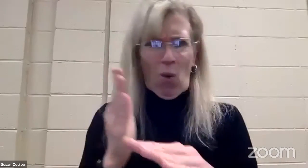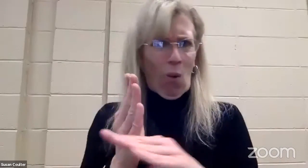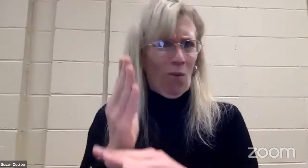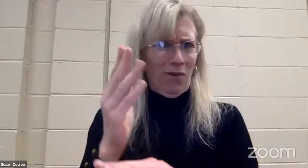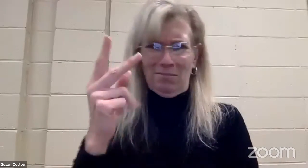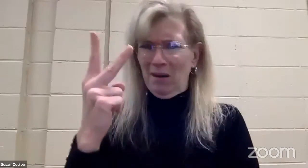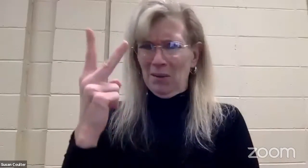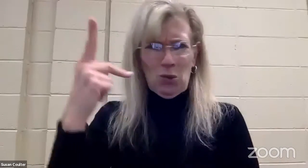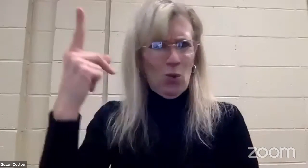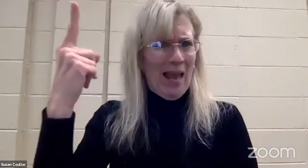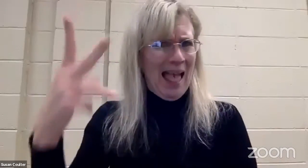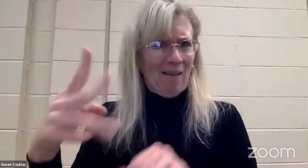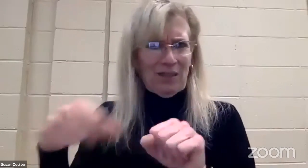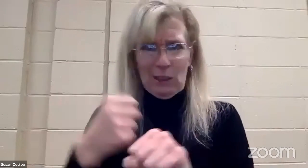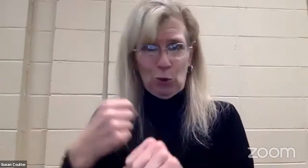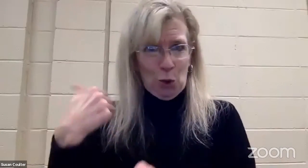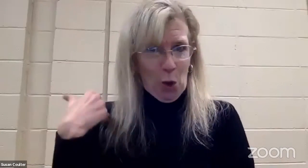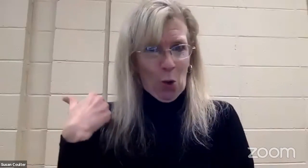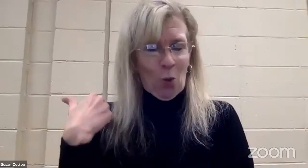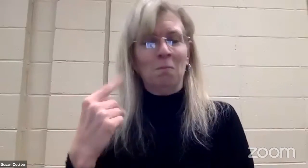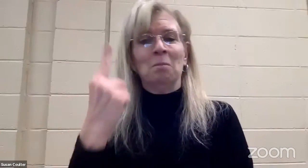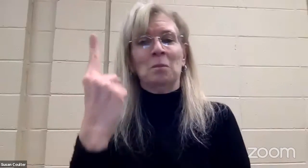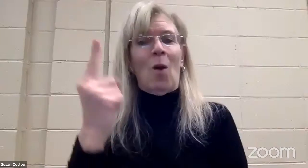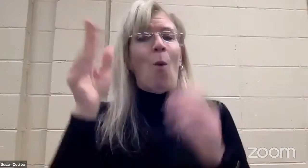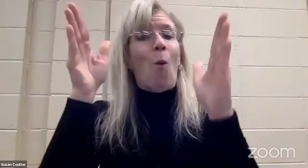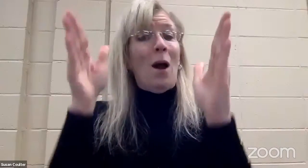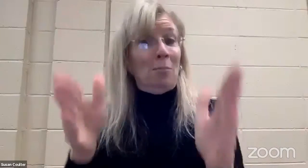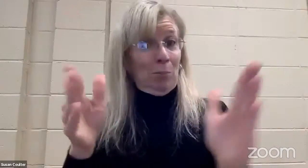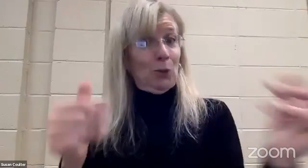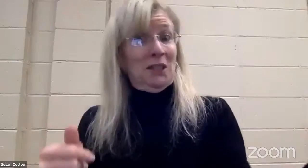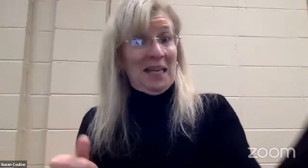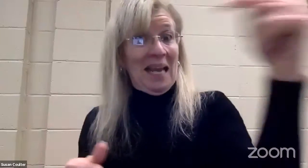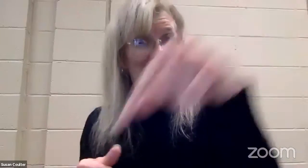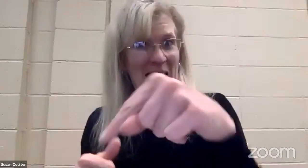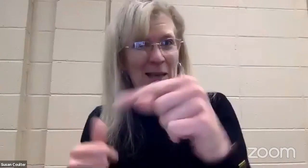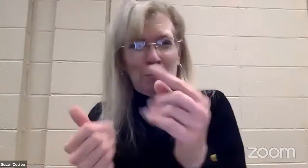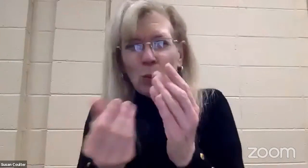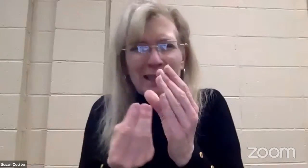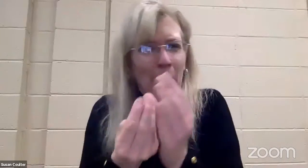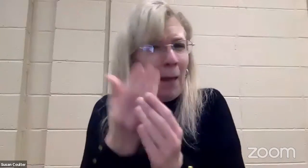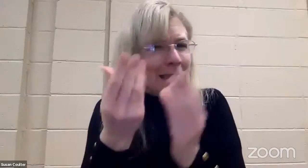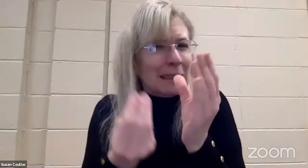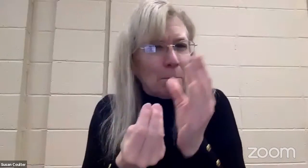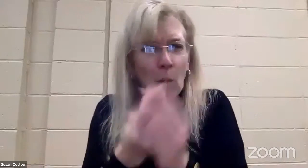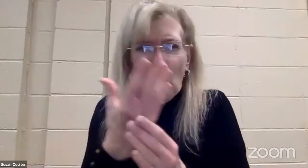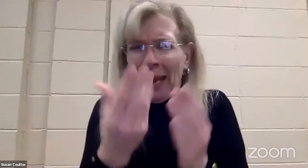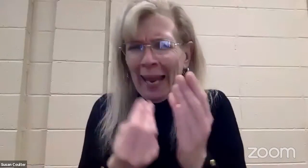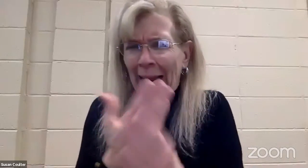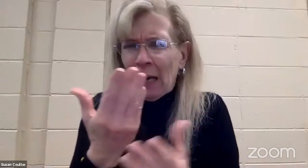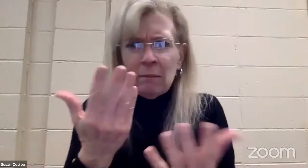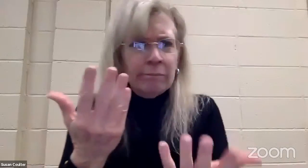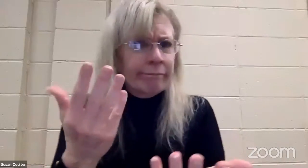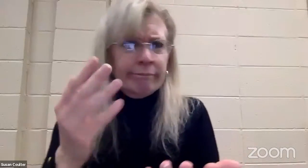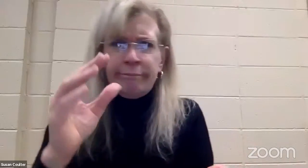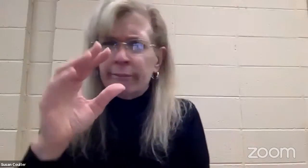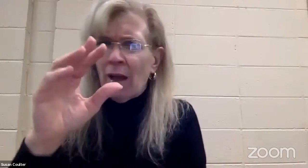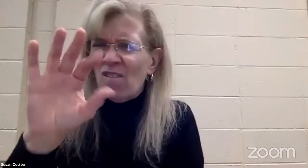class over probably 2.5 years ago, one person came within the